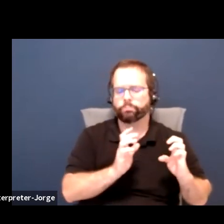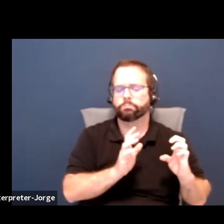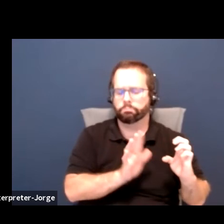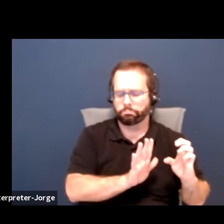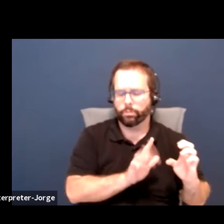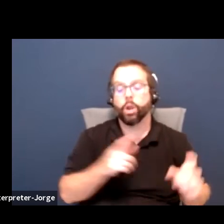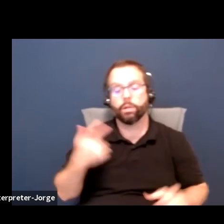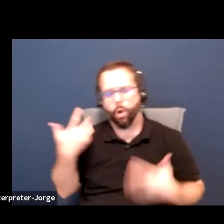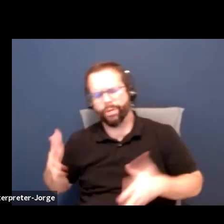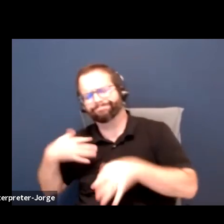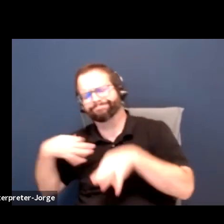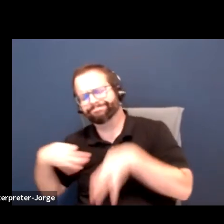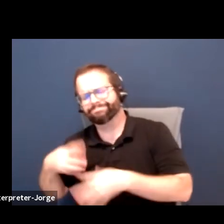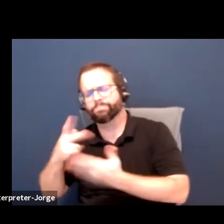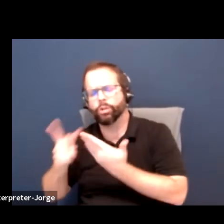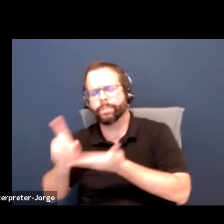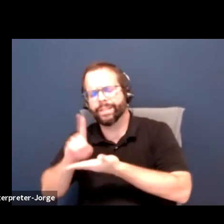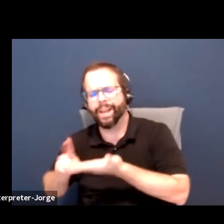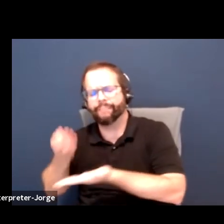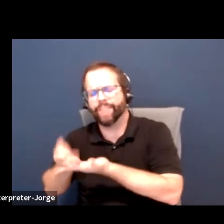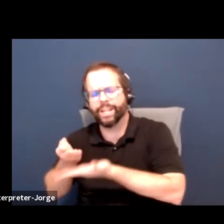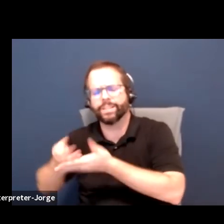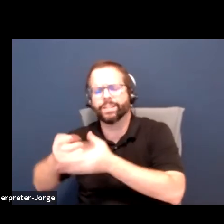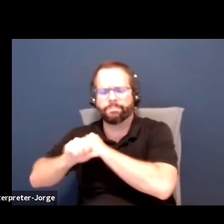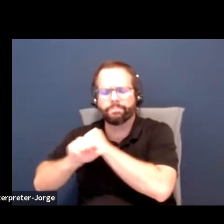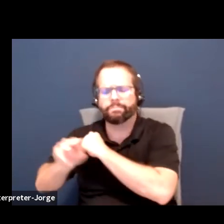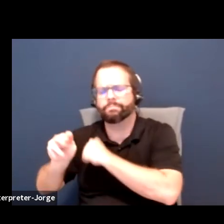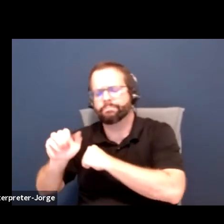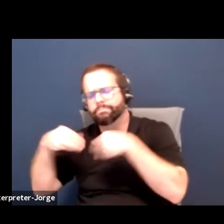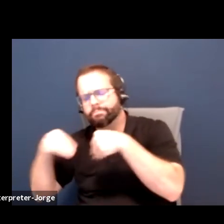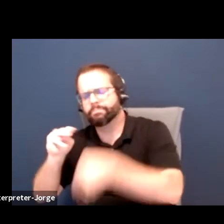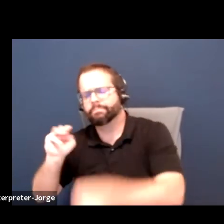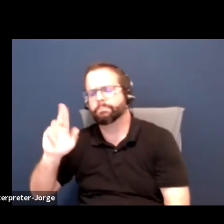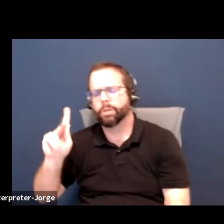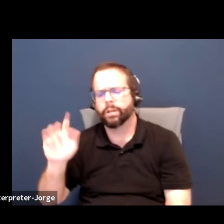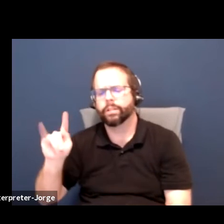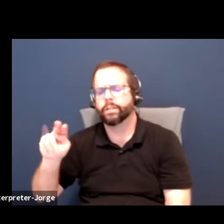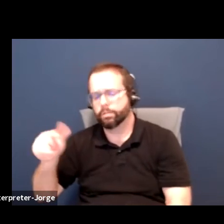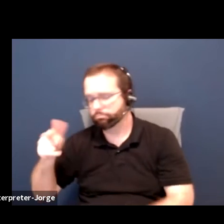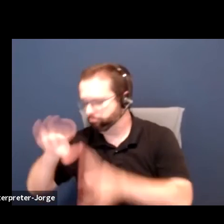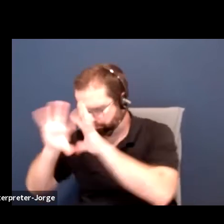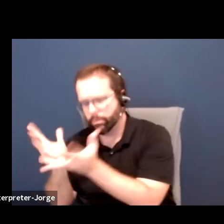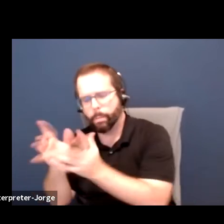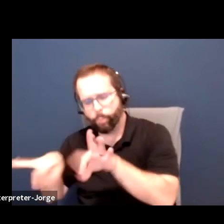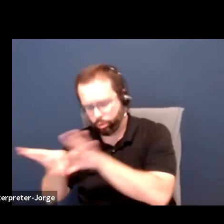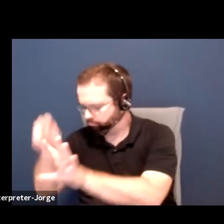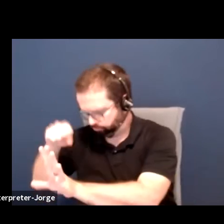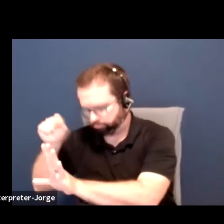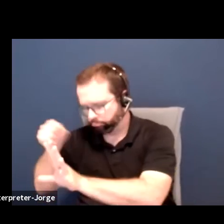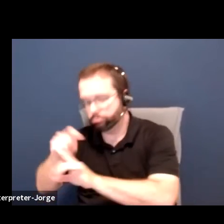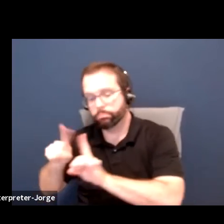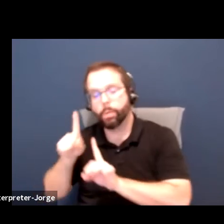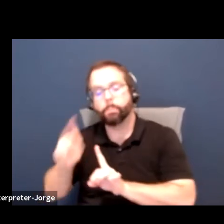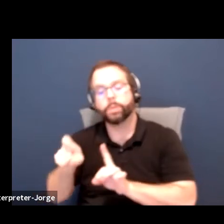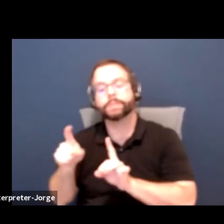finances, marketing, all that stuff that goes into that. And that's all so important. But I think we can all fairly say that the most